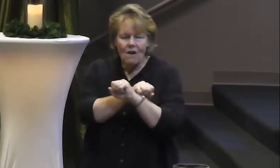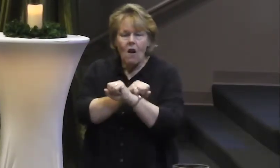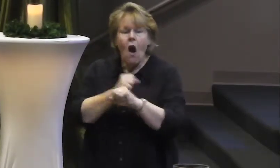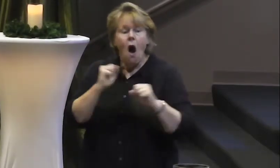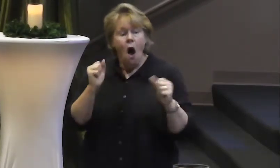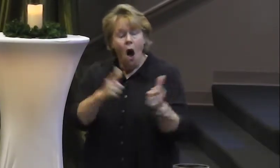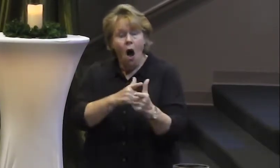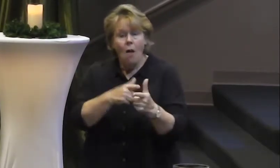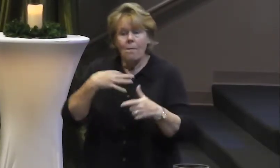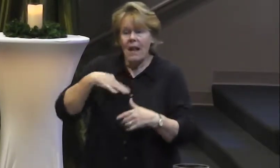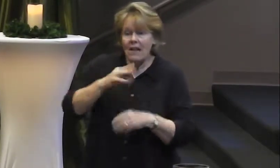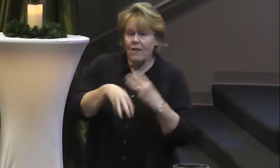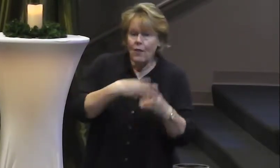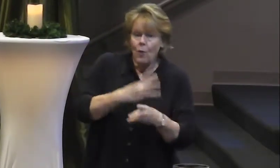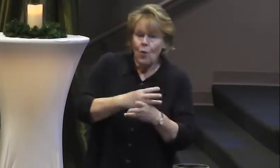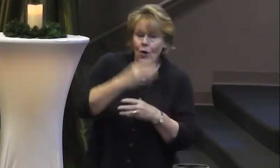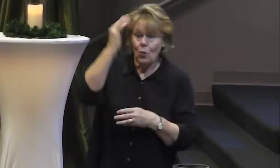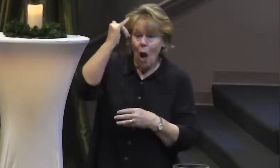were occupied with heaven.